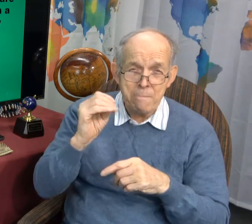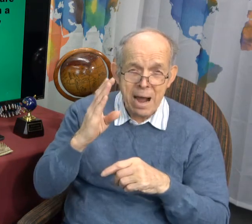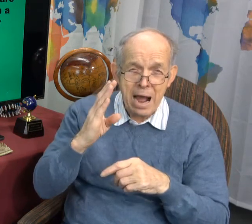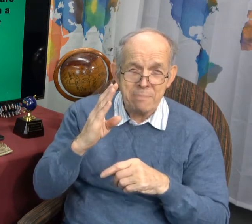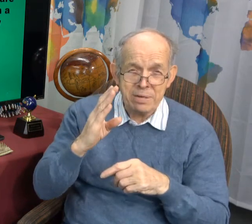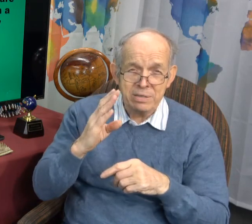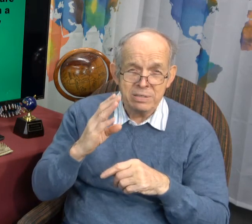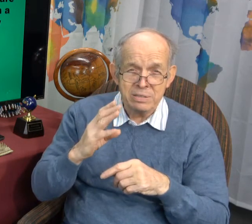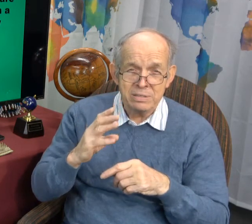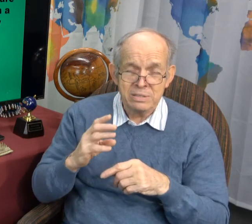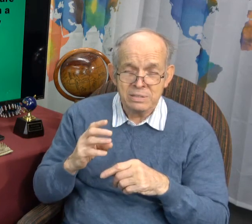Bob.